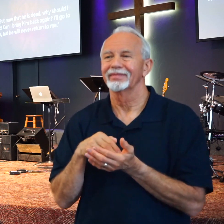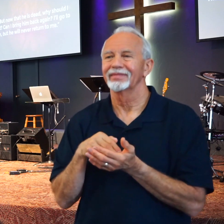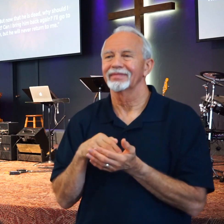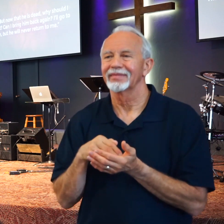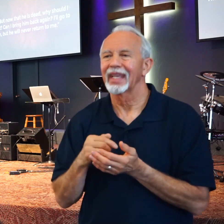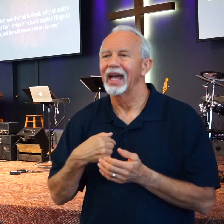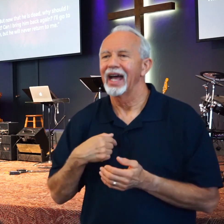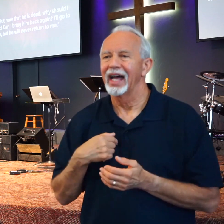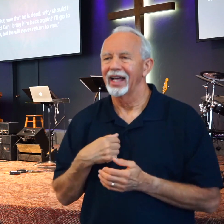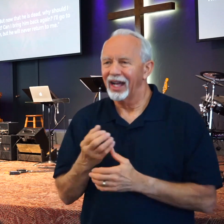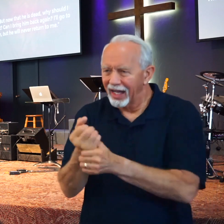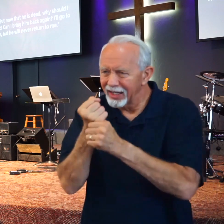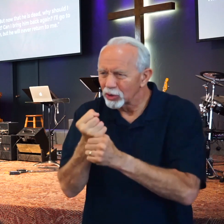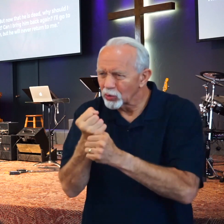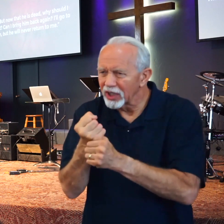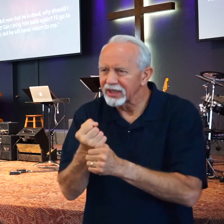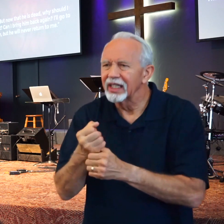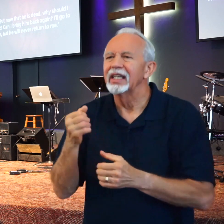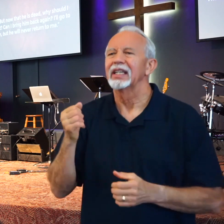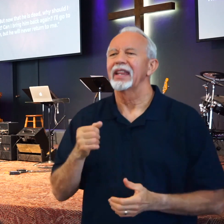I hold to that same hope.